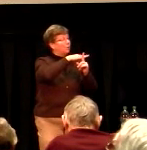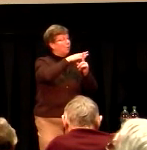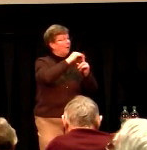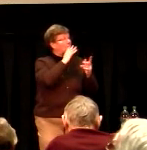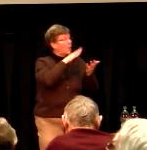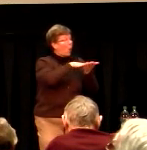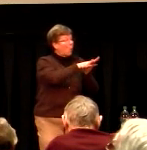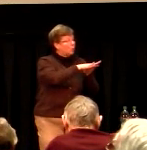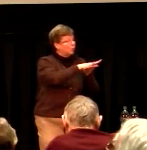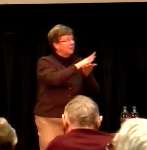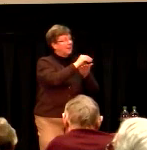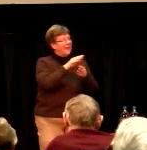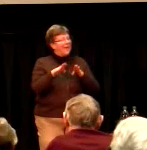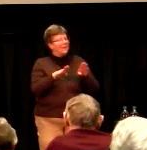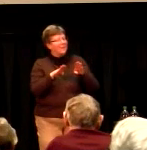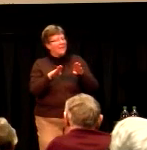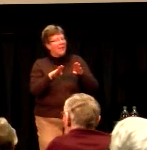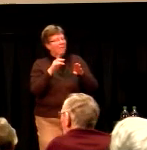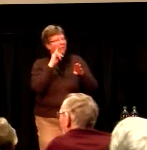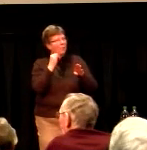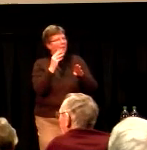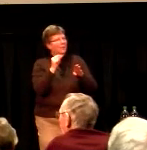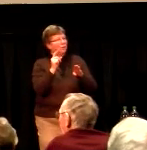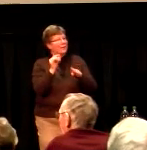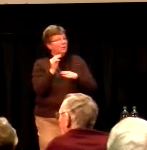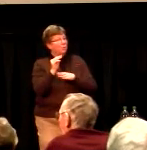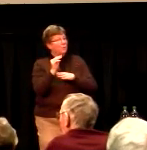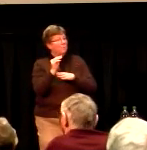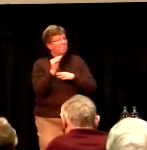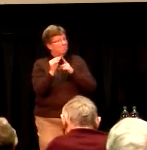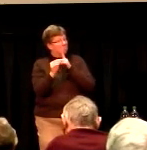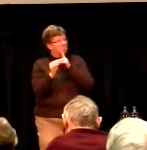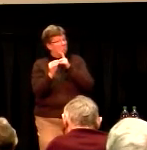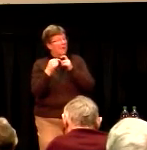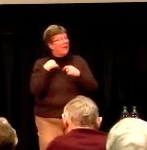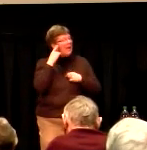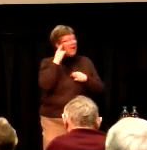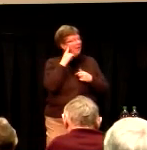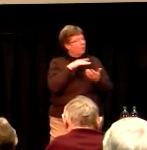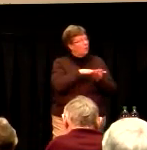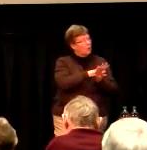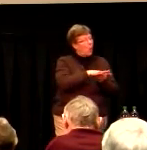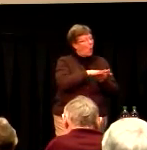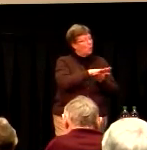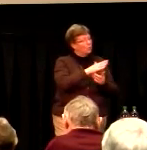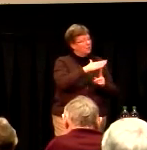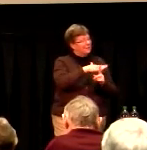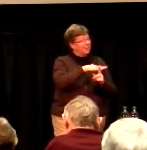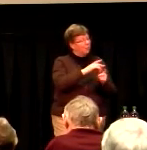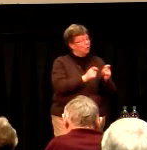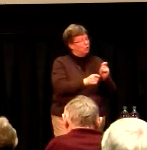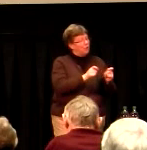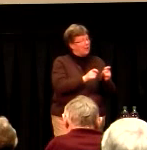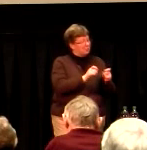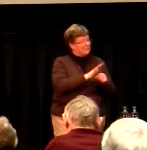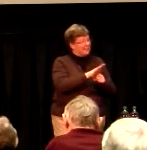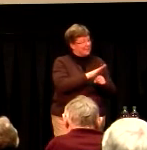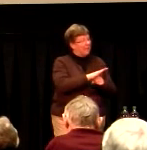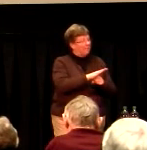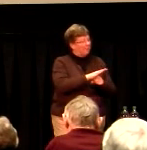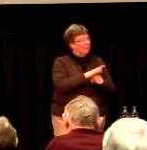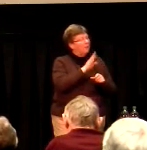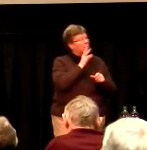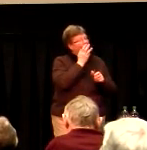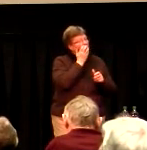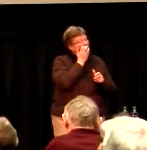and the behaviors of the jet stream? I mean, I've heard, for example, that the ocean's temperature changes enough, the warm